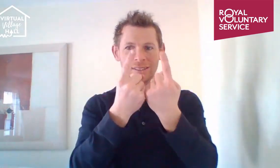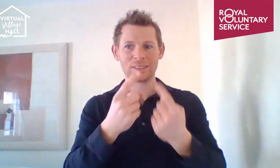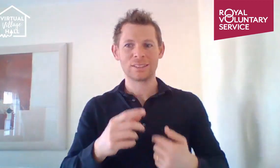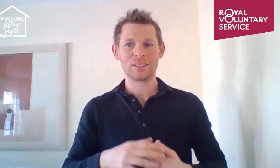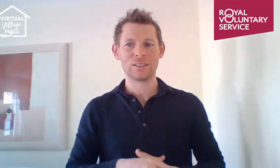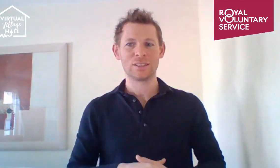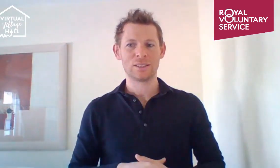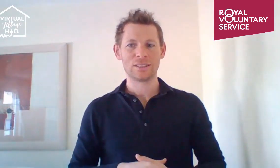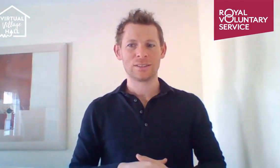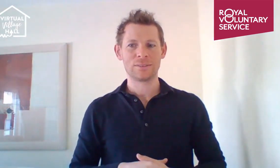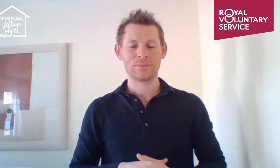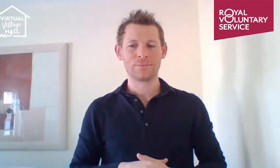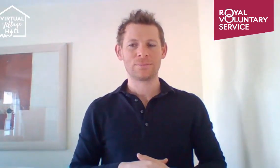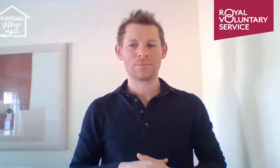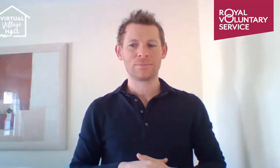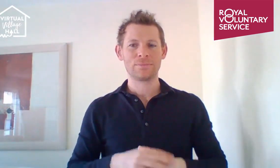was university.